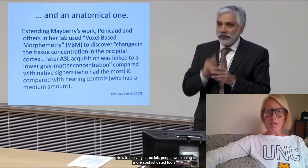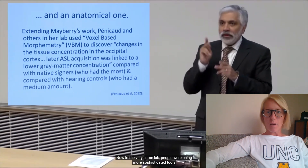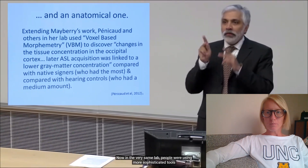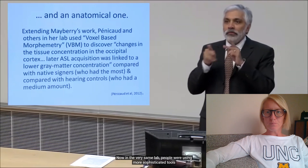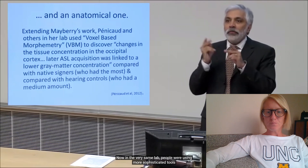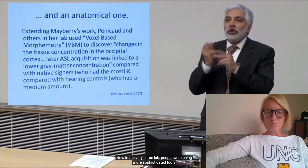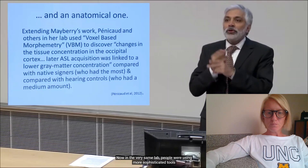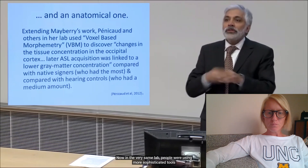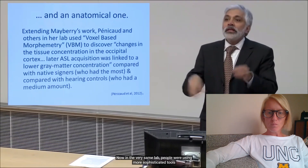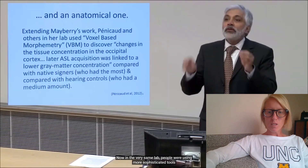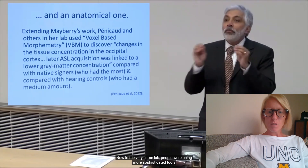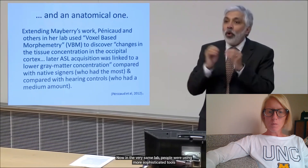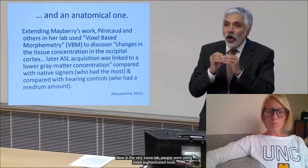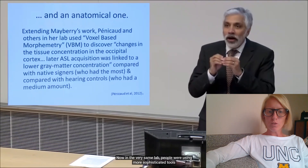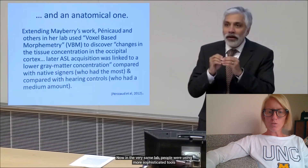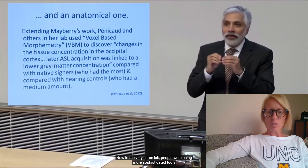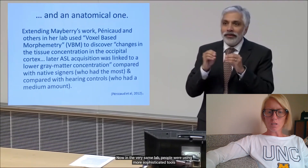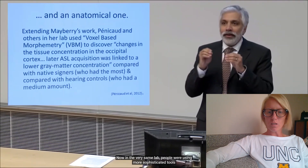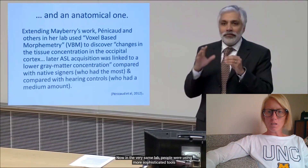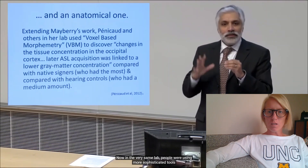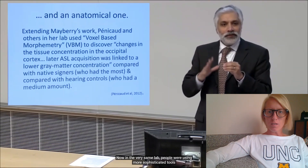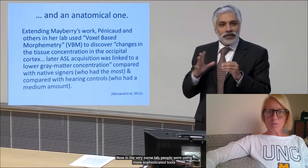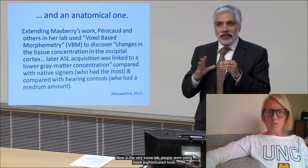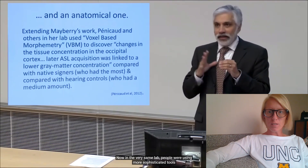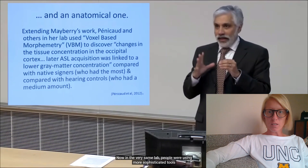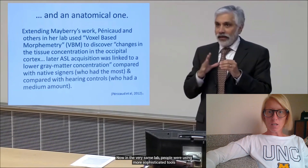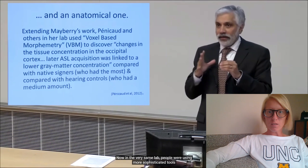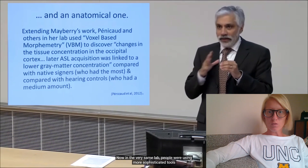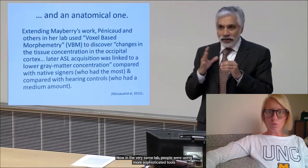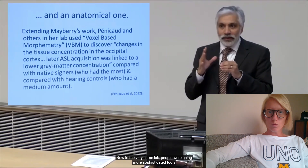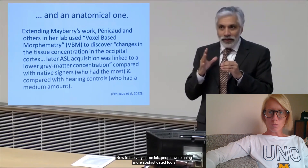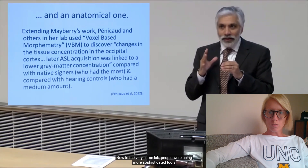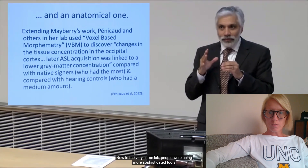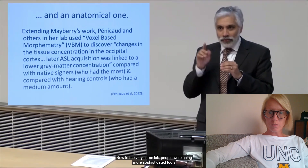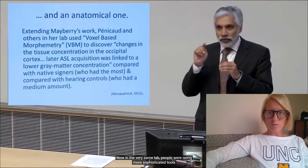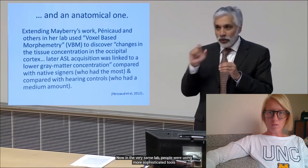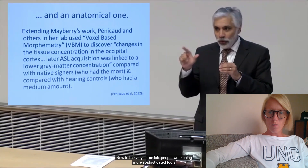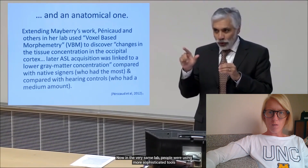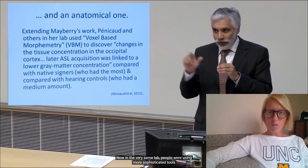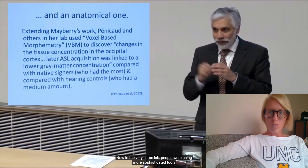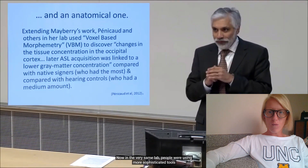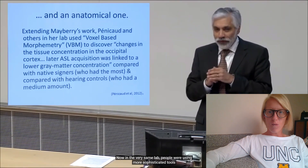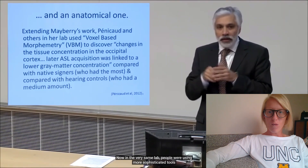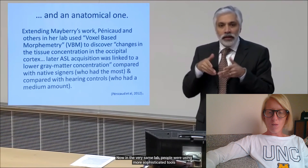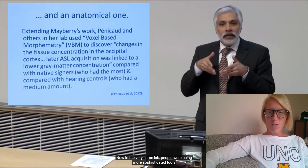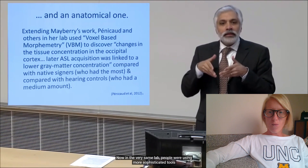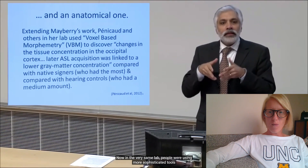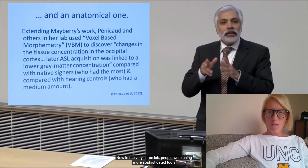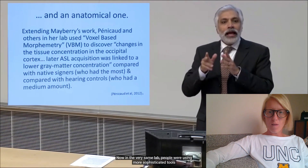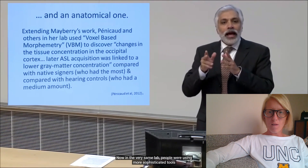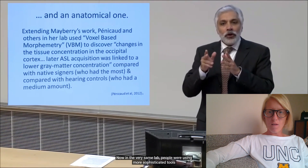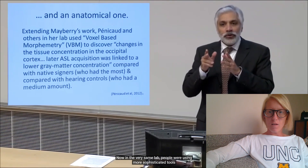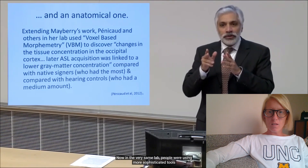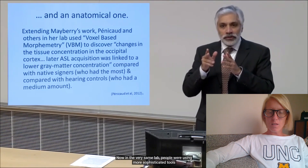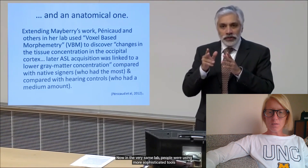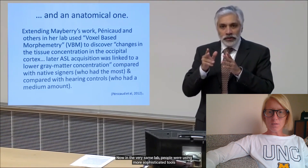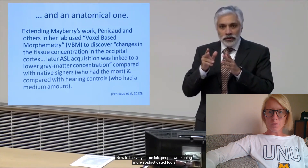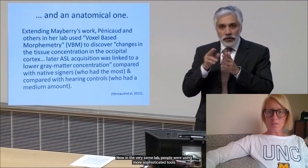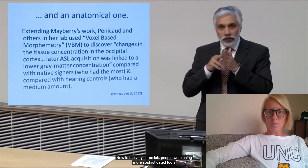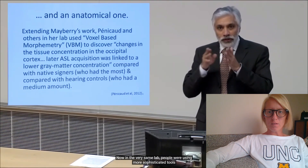Now, in the very same lab, people were using more sophisticated tools